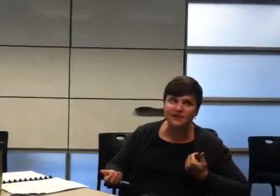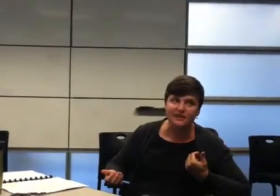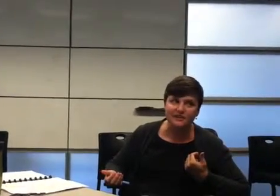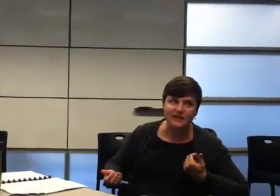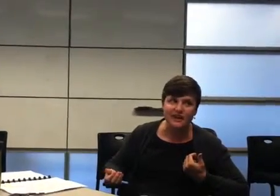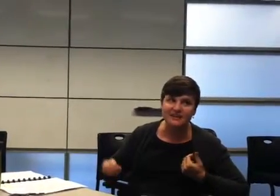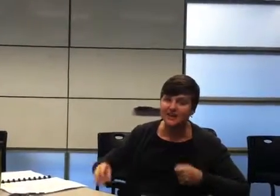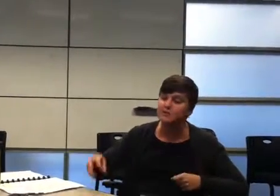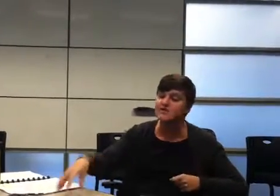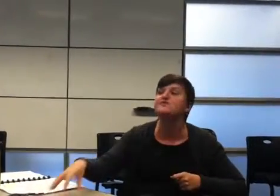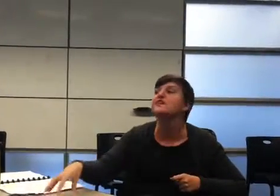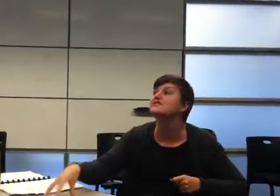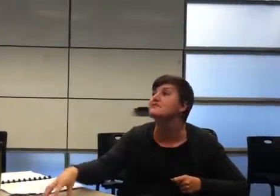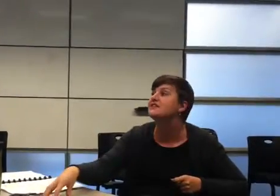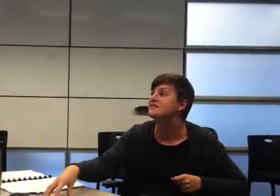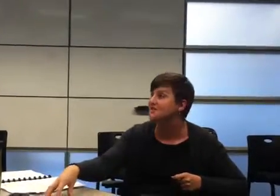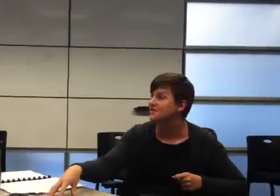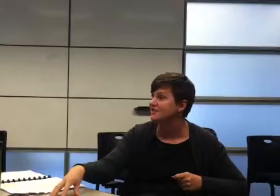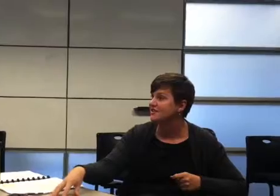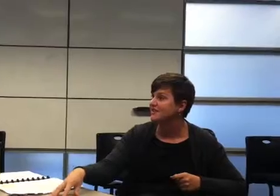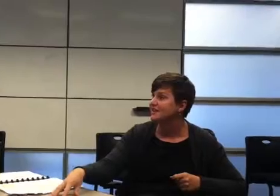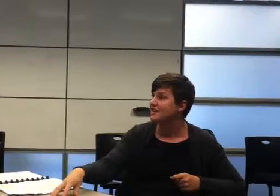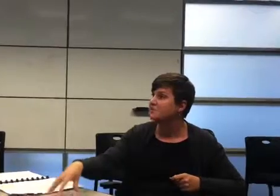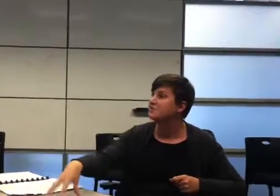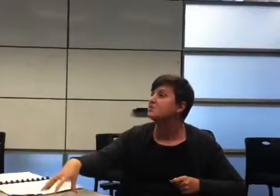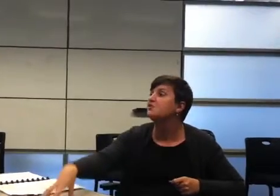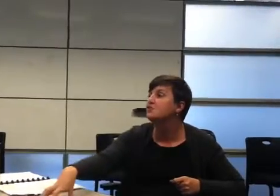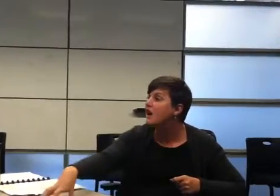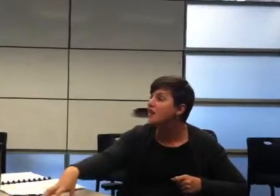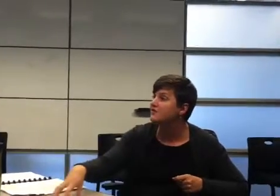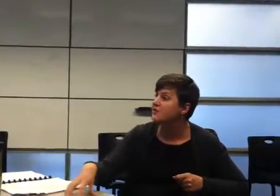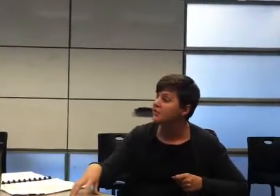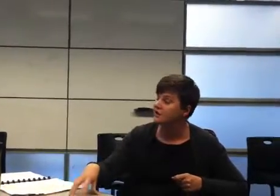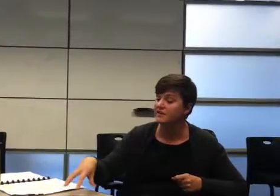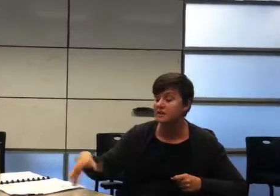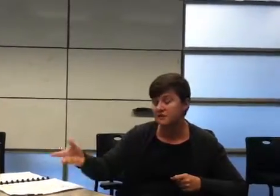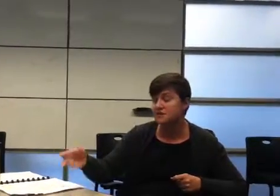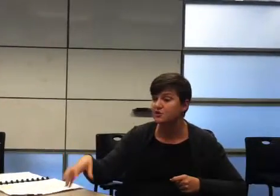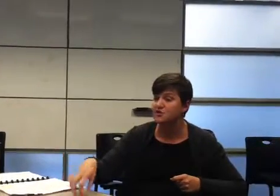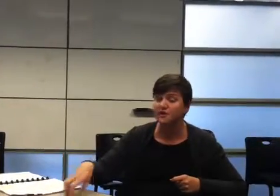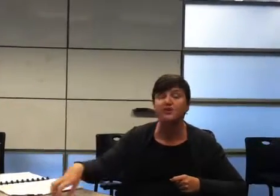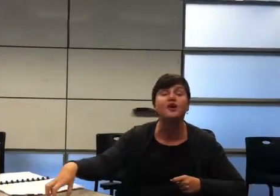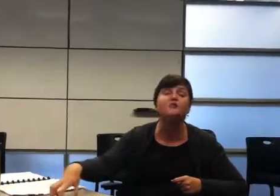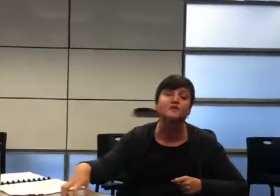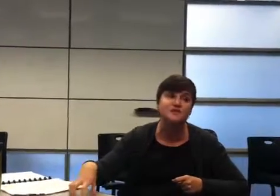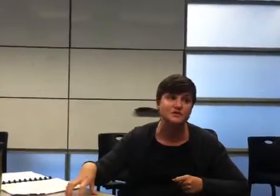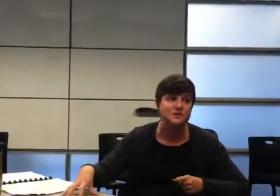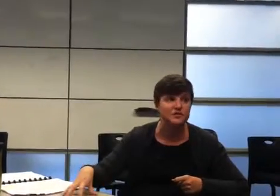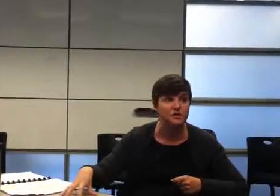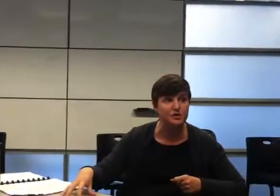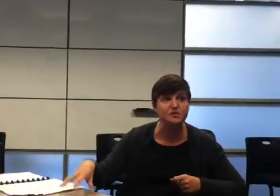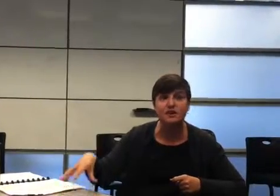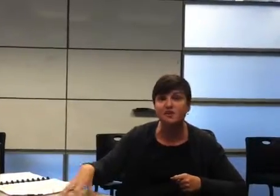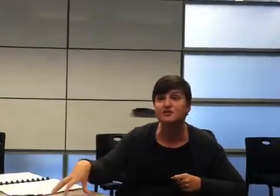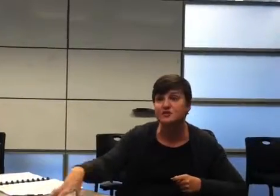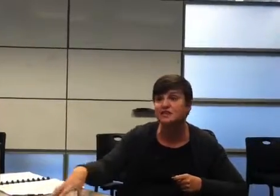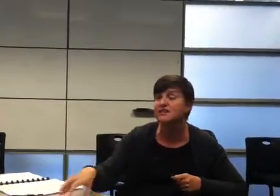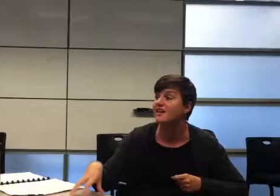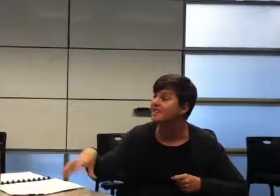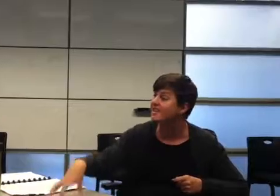granted, and yet it was fundamental, and it was a real block for, as it turns out, a number of students in the room to understanding and